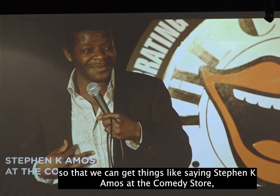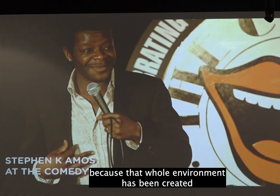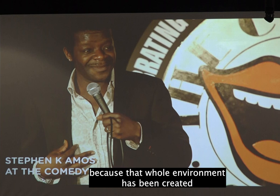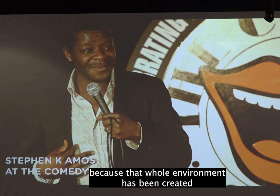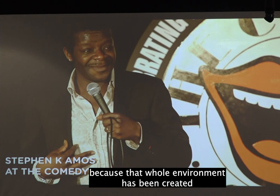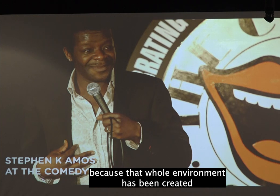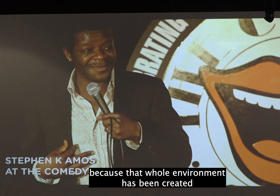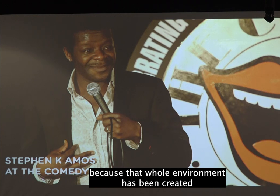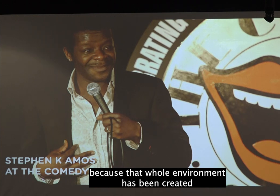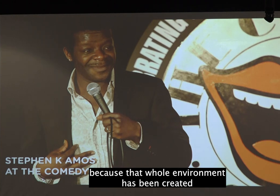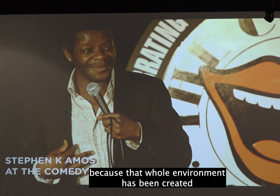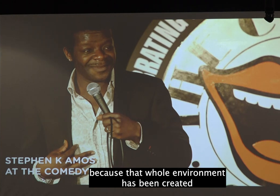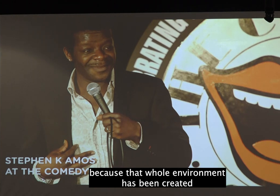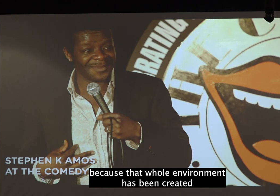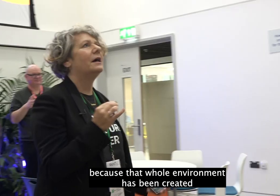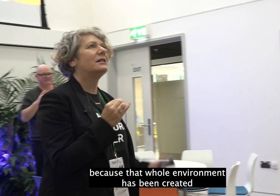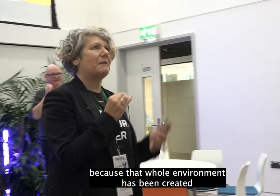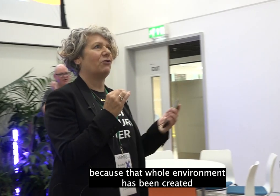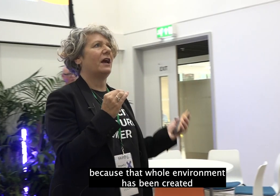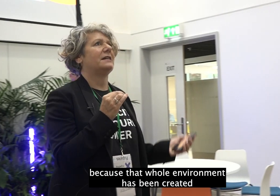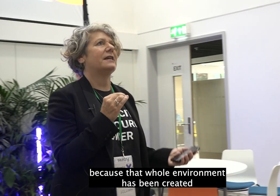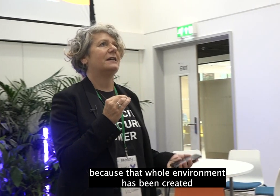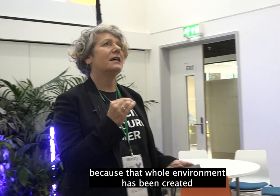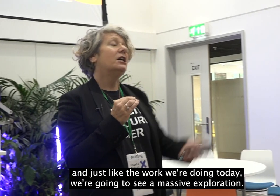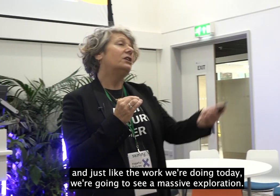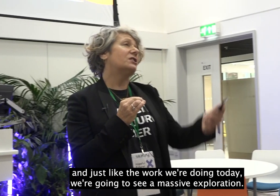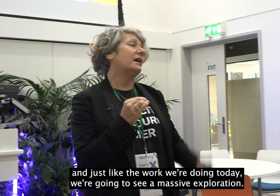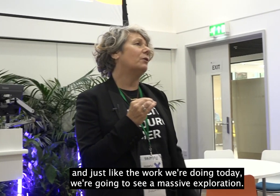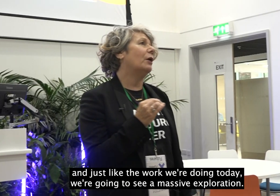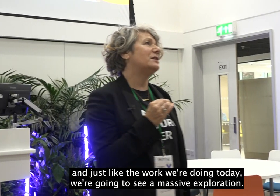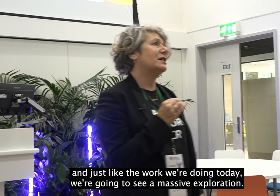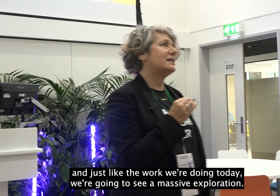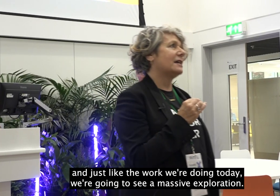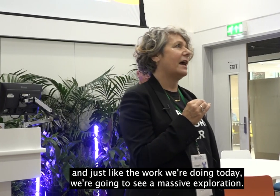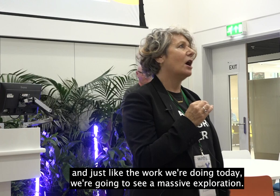Store, because that whole environment has been created. And just like